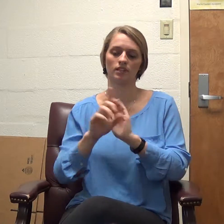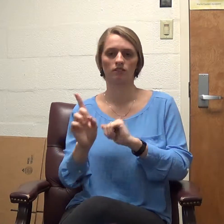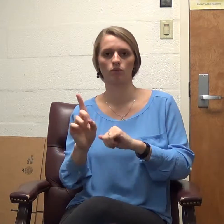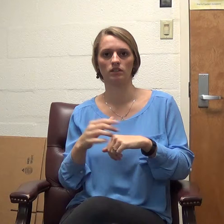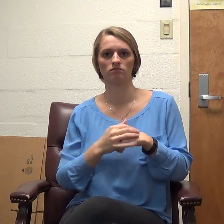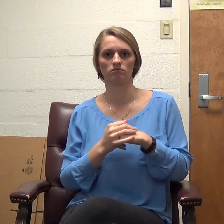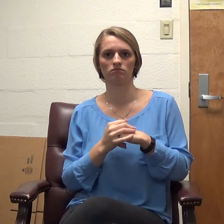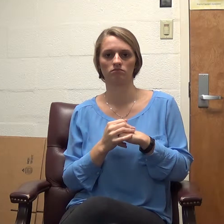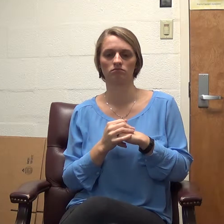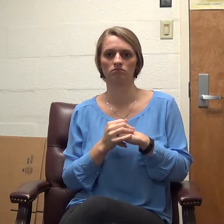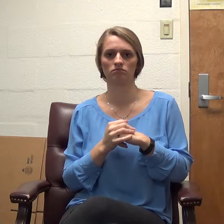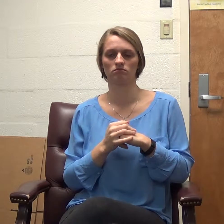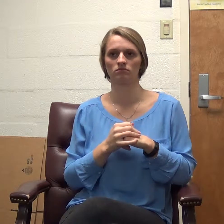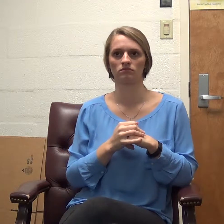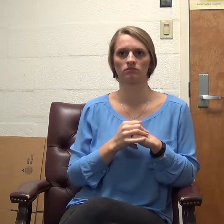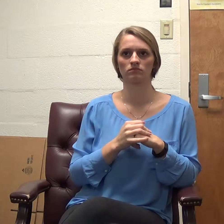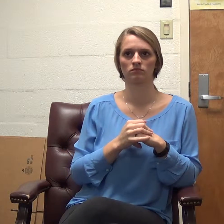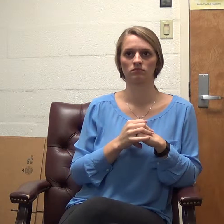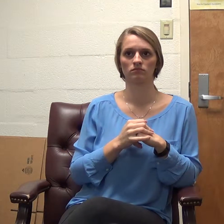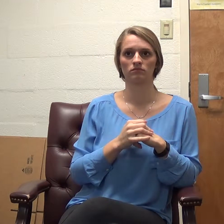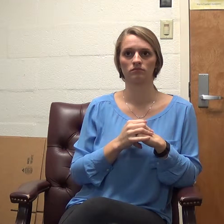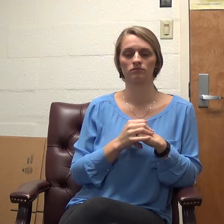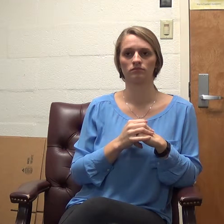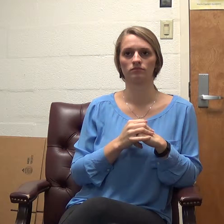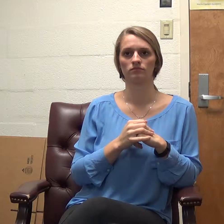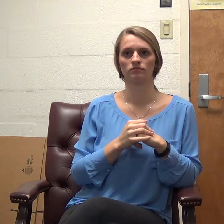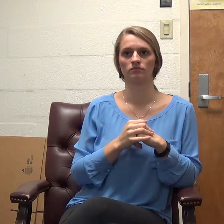one time. And if I said negative 1